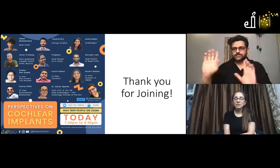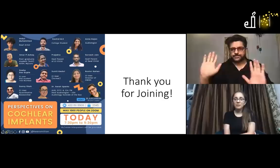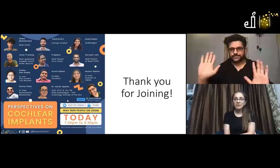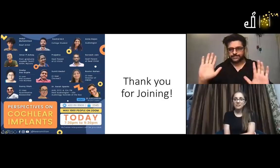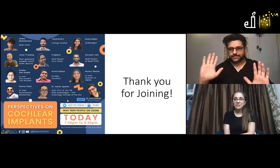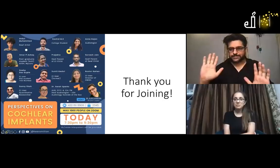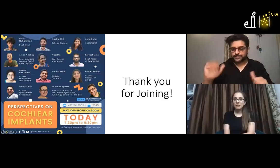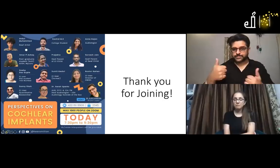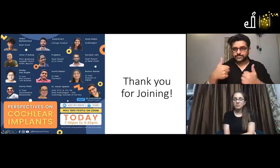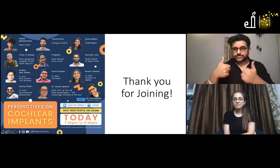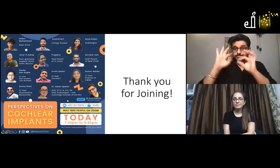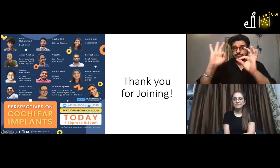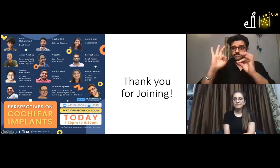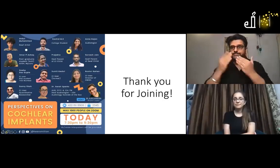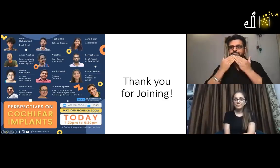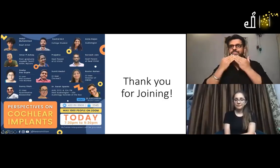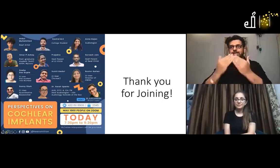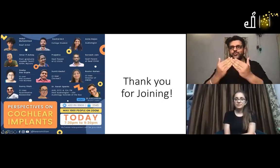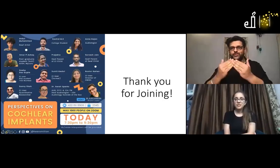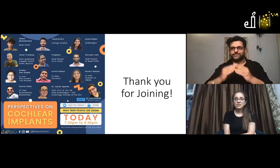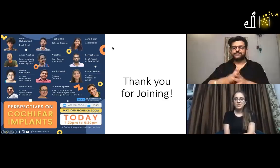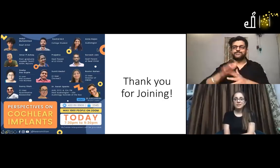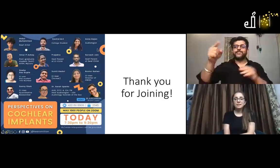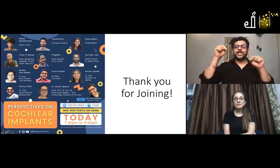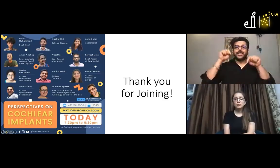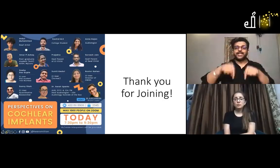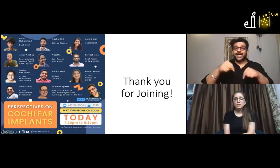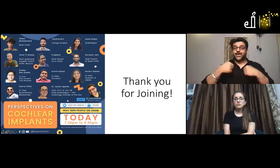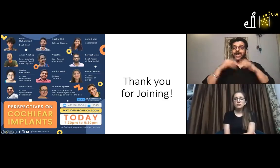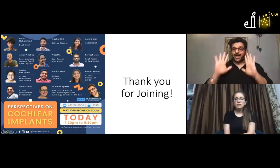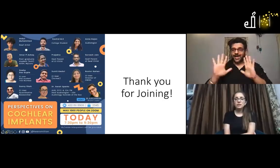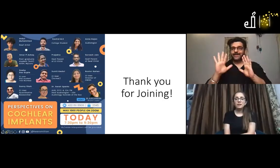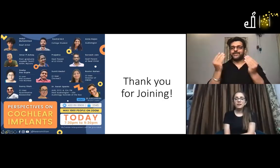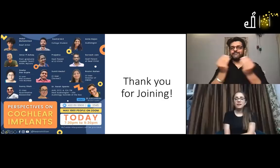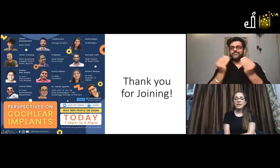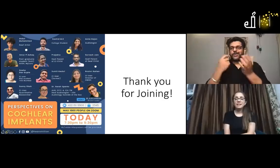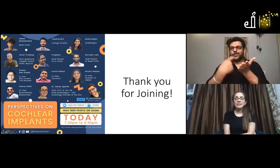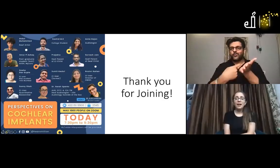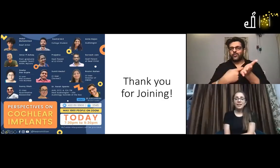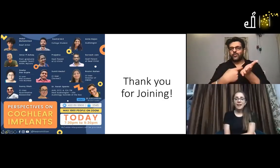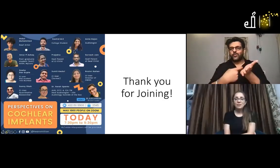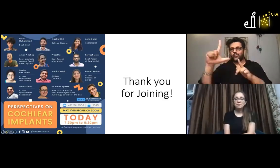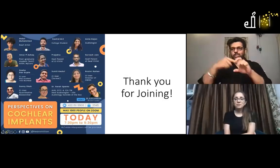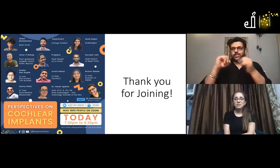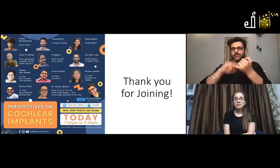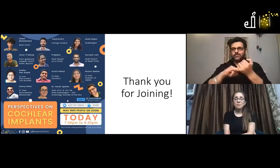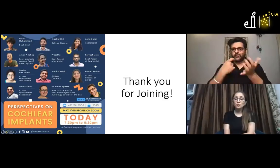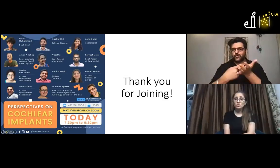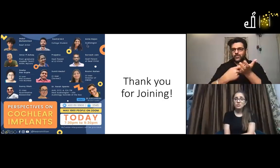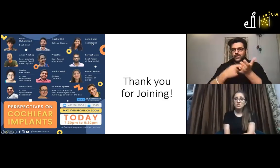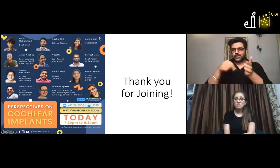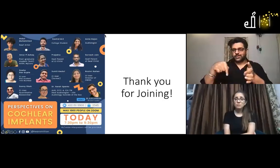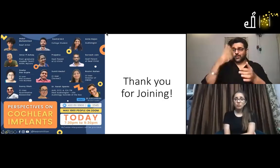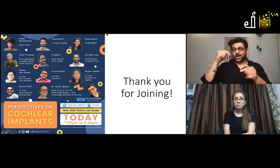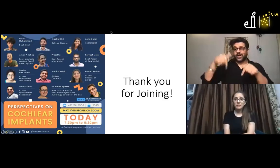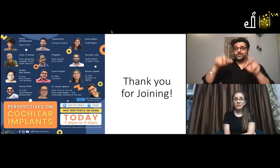pin the panelists themselves. Great. Thank you so much. And I have some